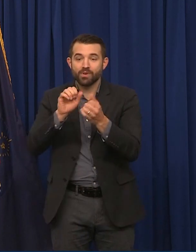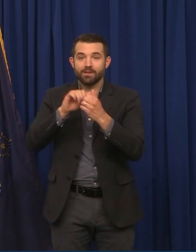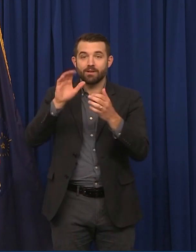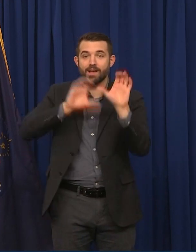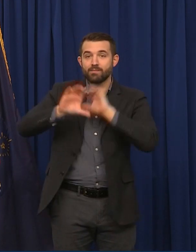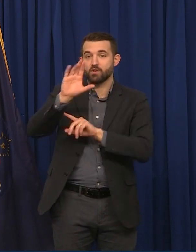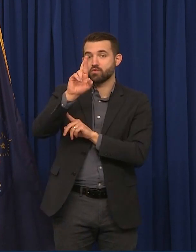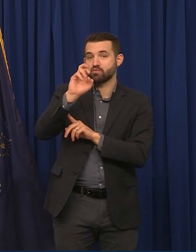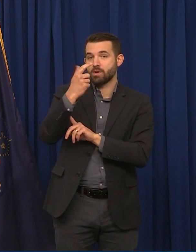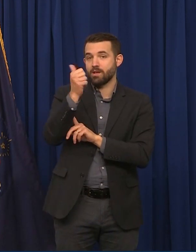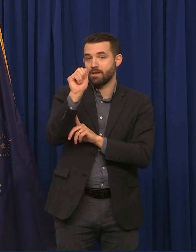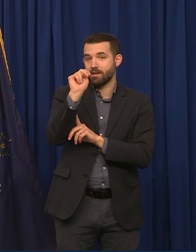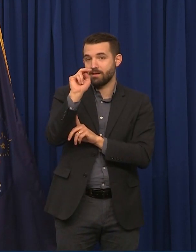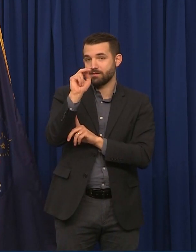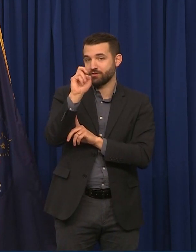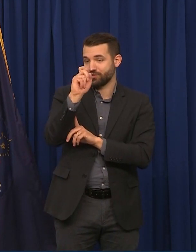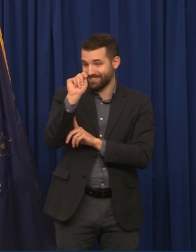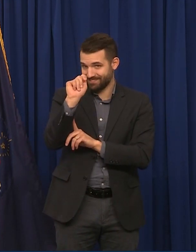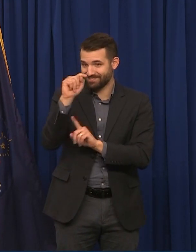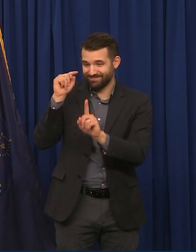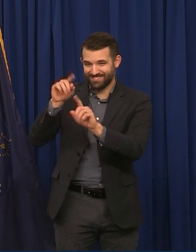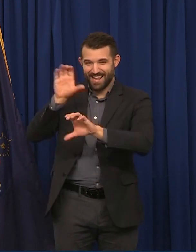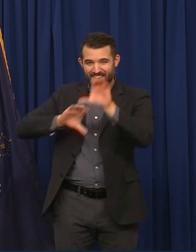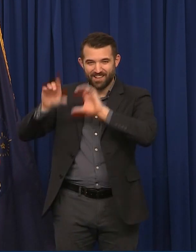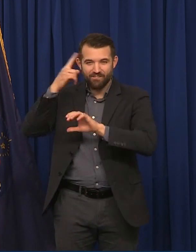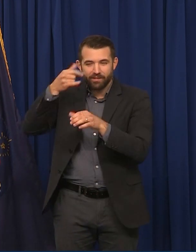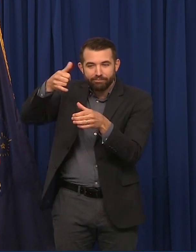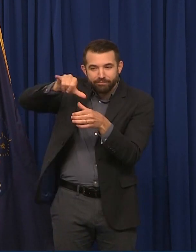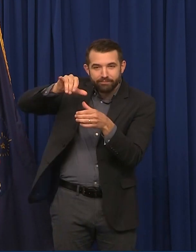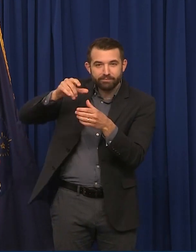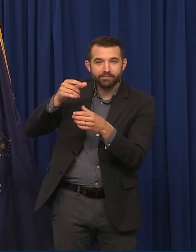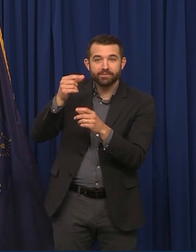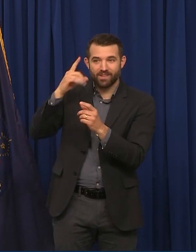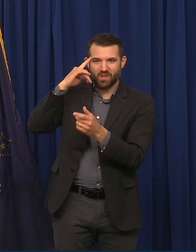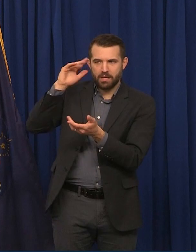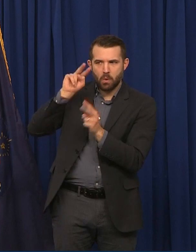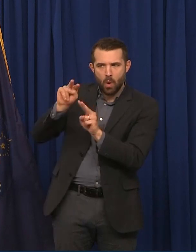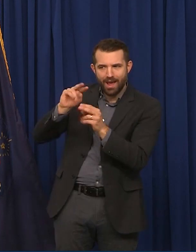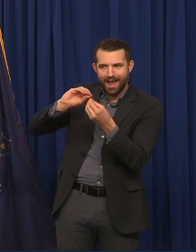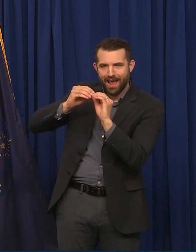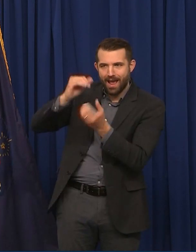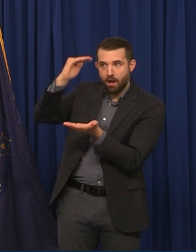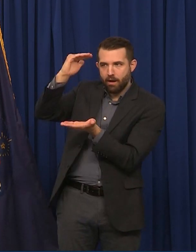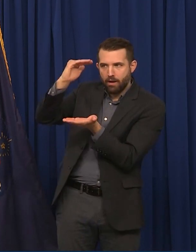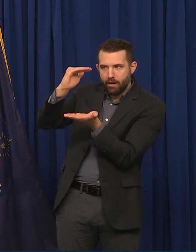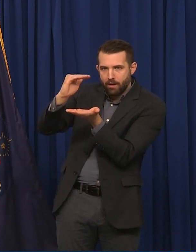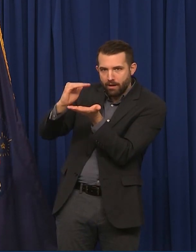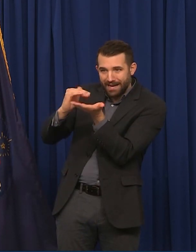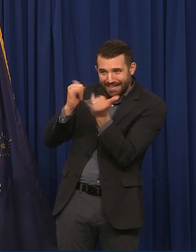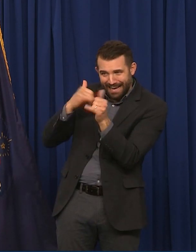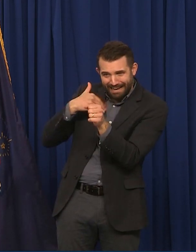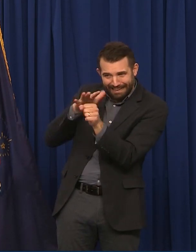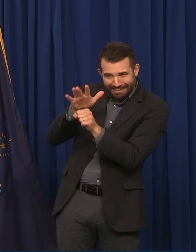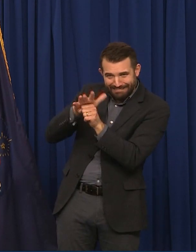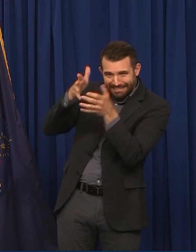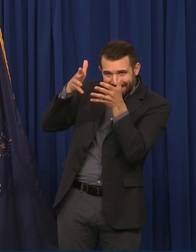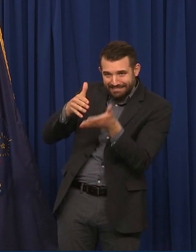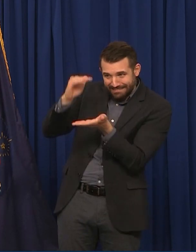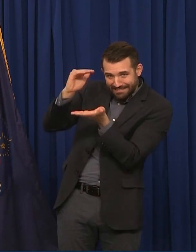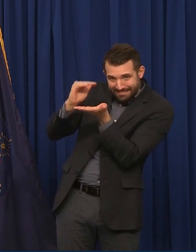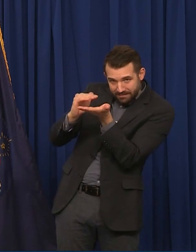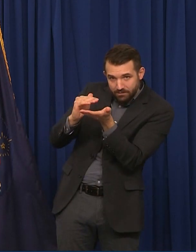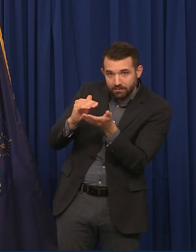reagents that are used as part of this testing, and we continue to make sure that we can order in